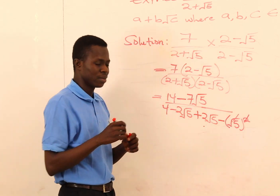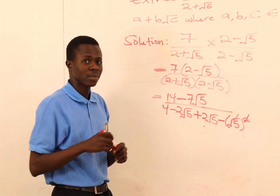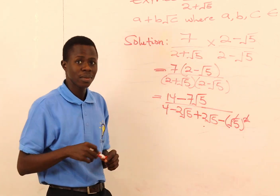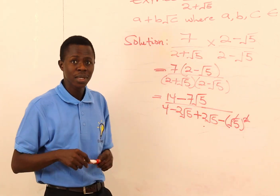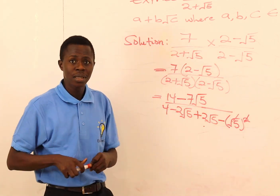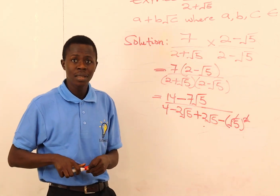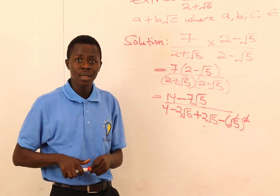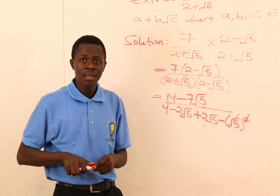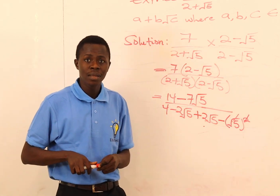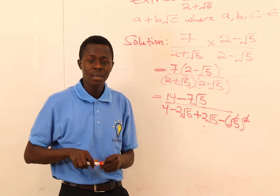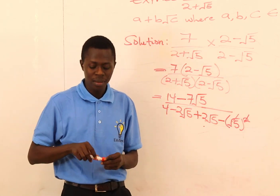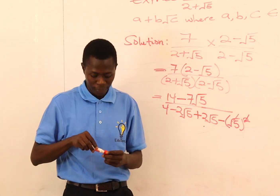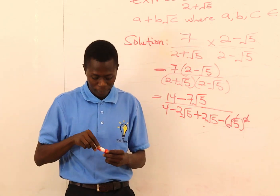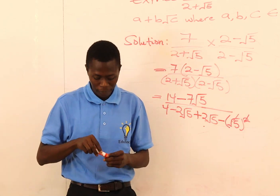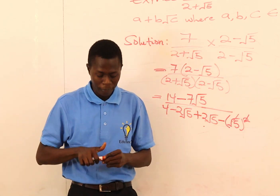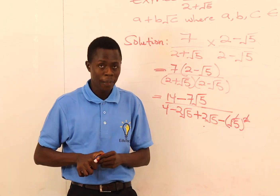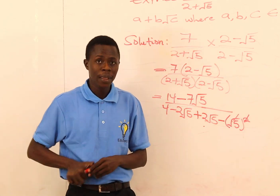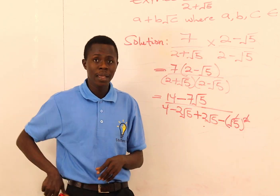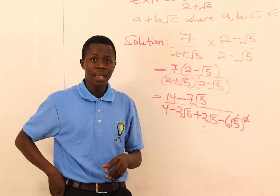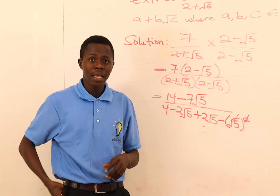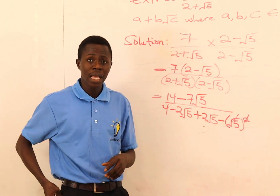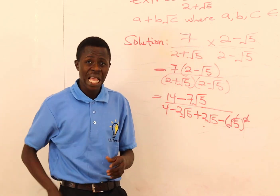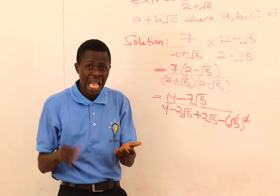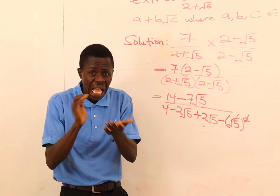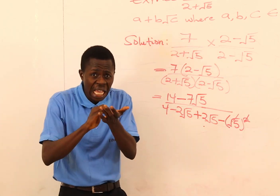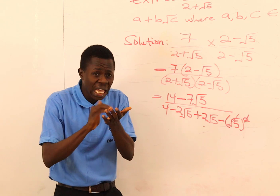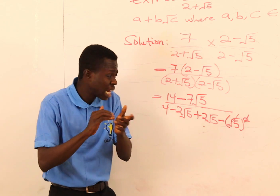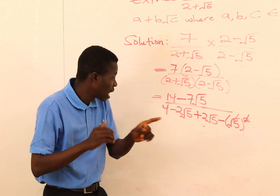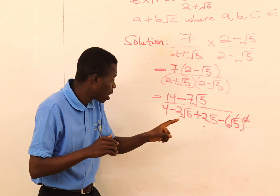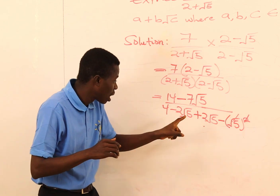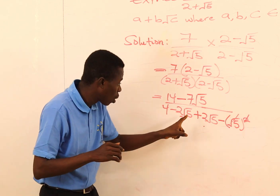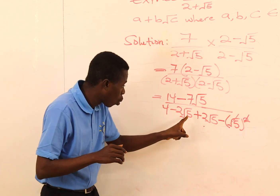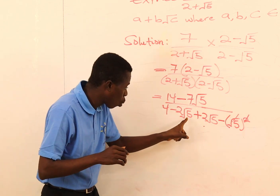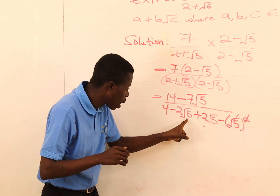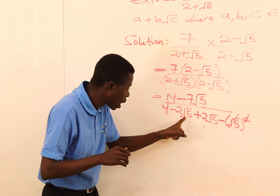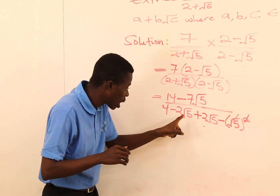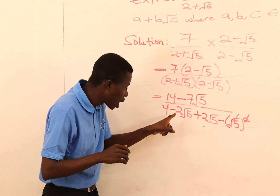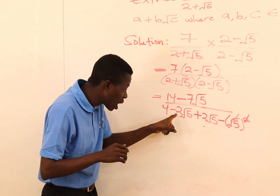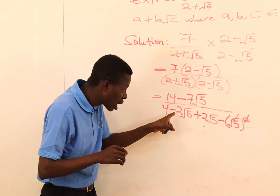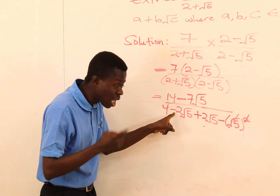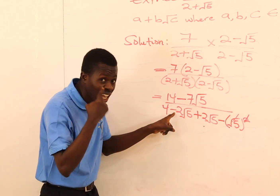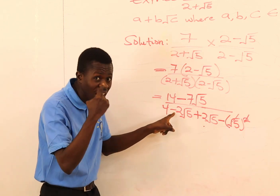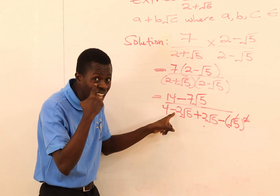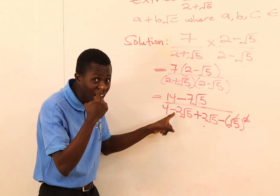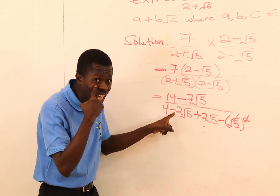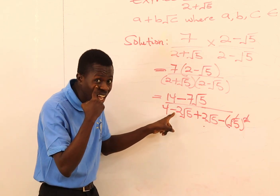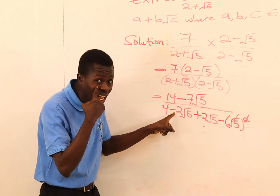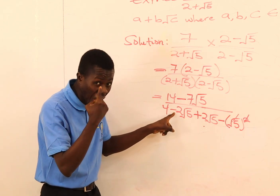You remember that when we have the square root sign and then the power 2, what do? It cancels out.